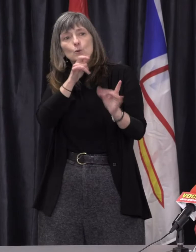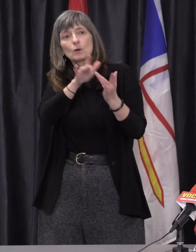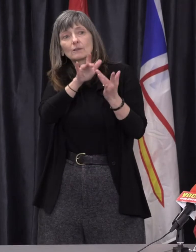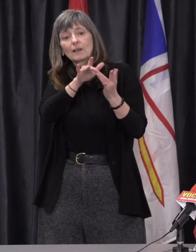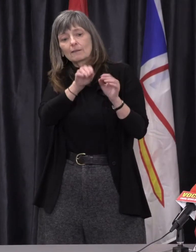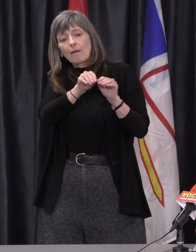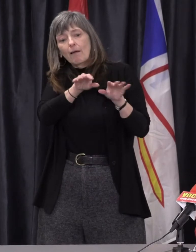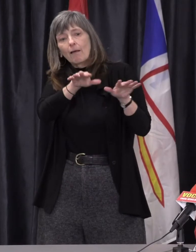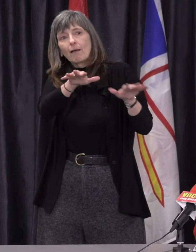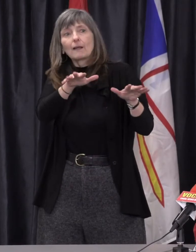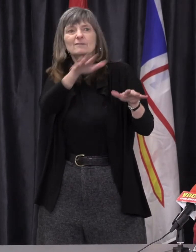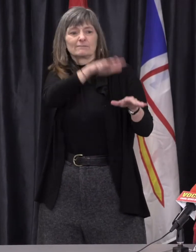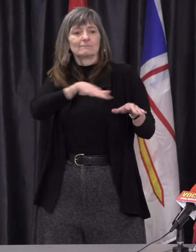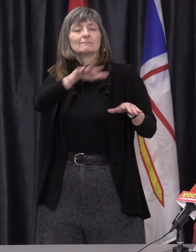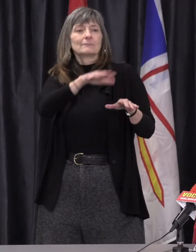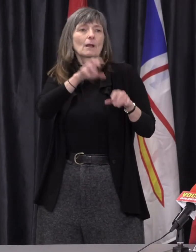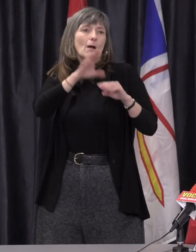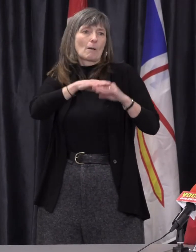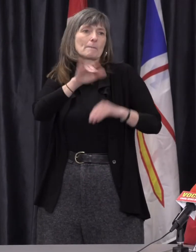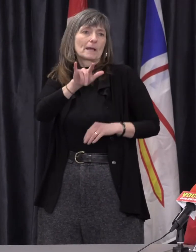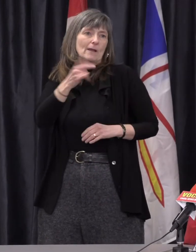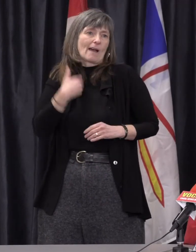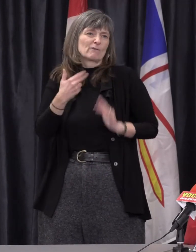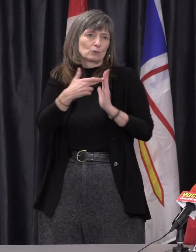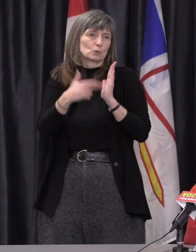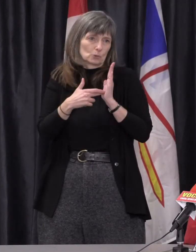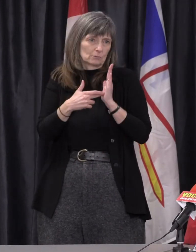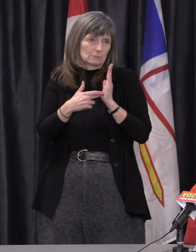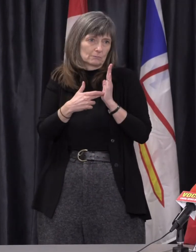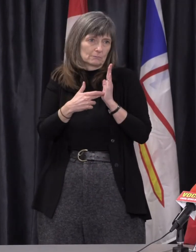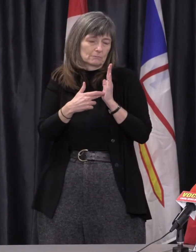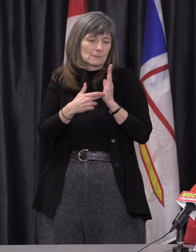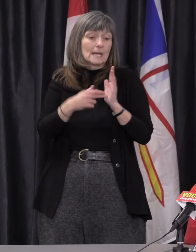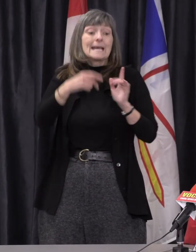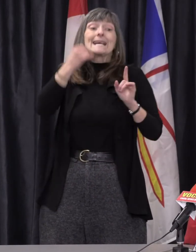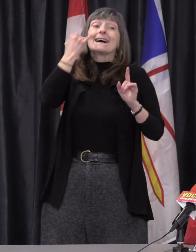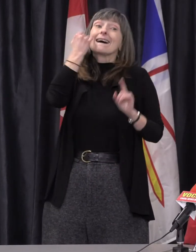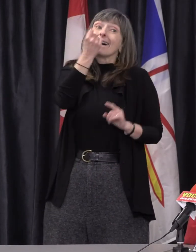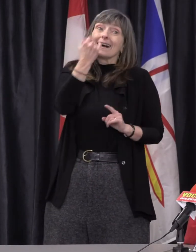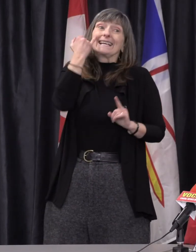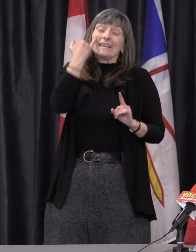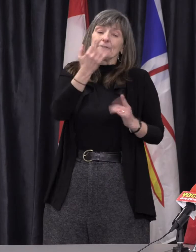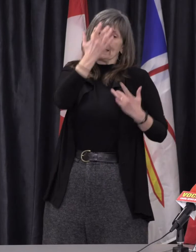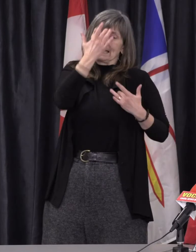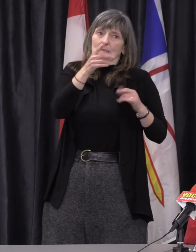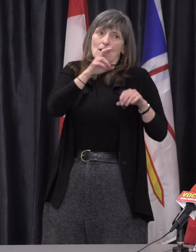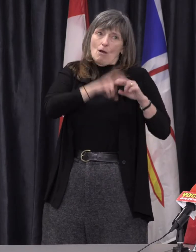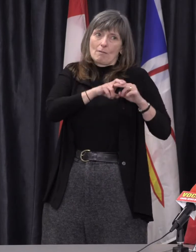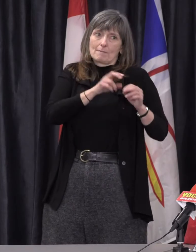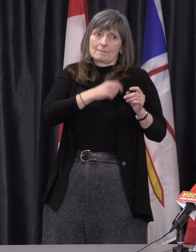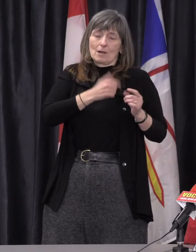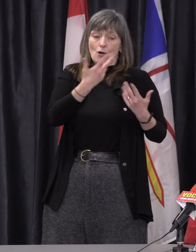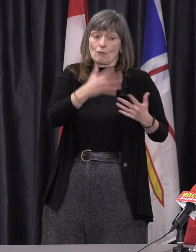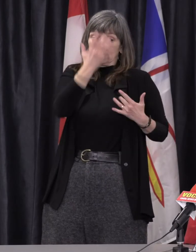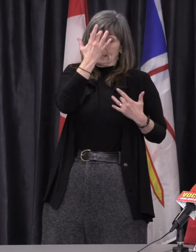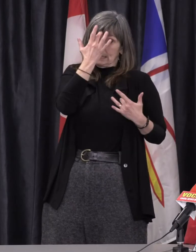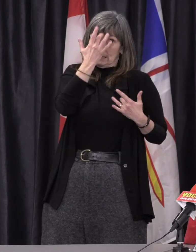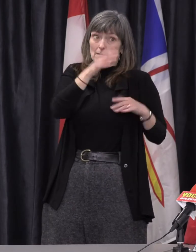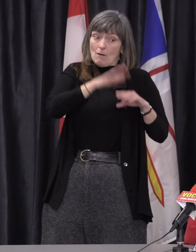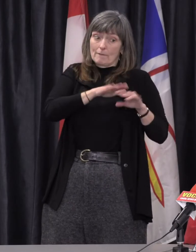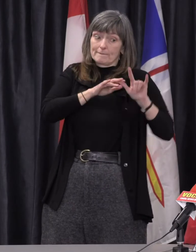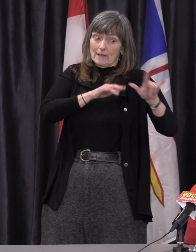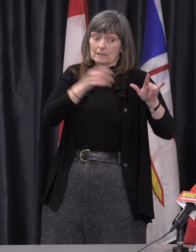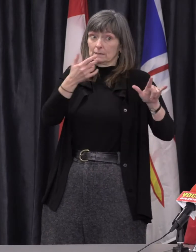people within a 2-meter radius of the person if they were symptomatic when they traveled. Do you know, was this person symptomatic when they traveled?